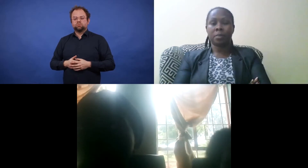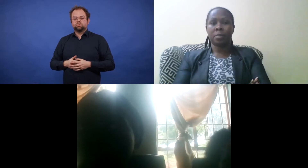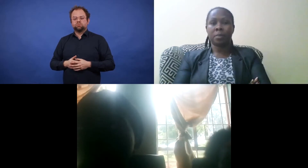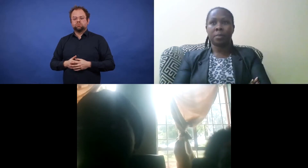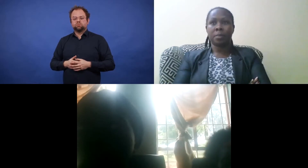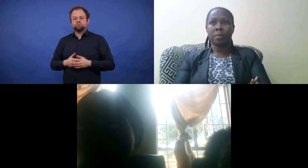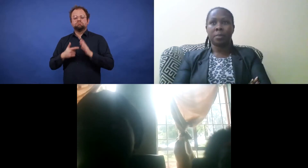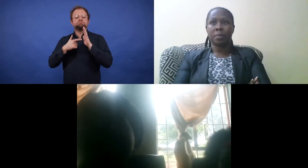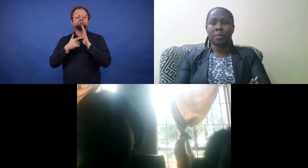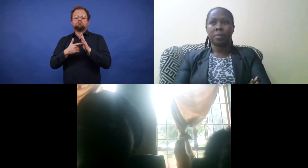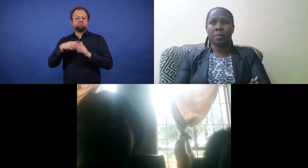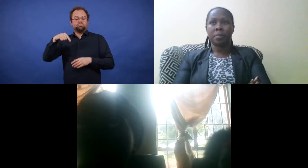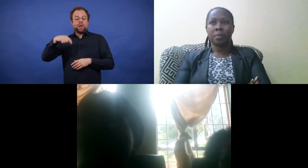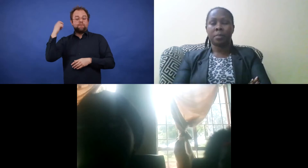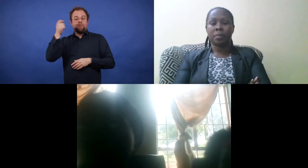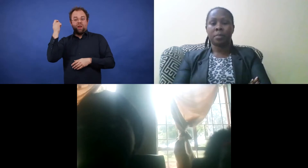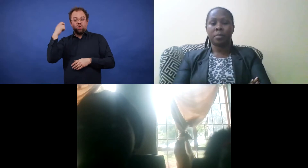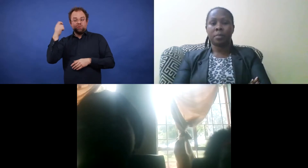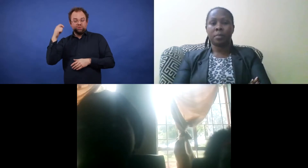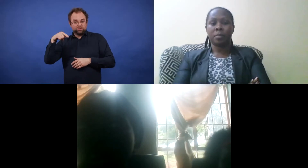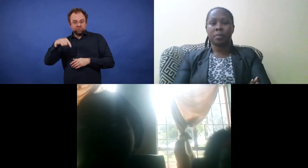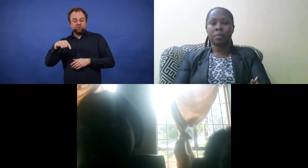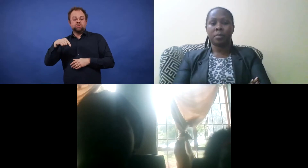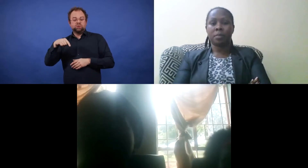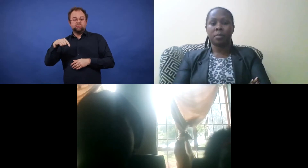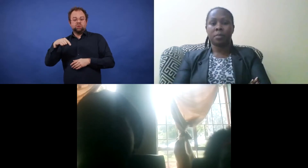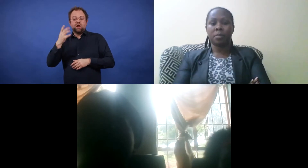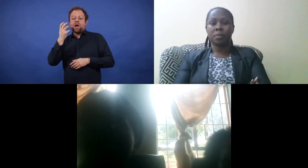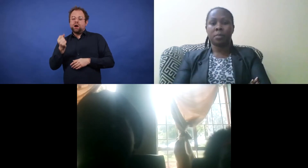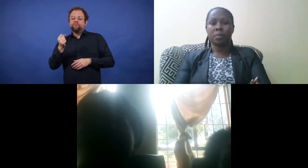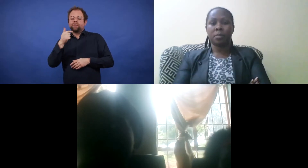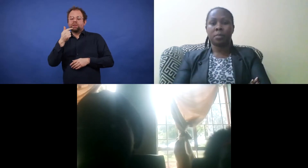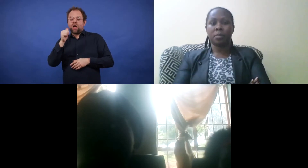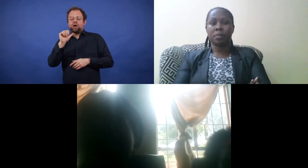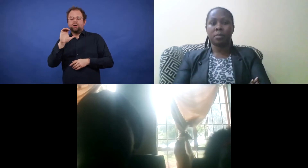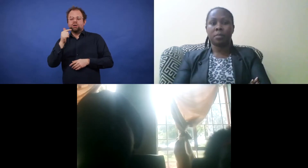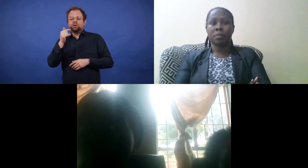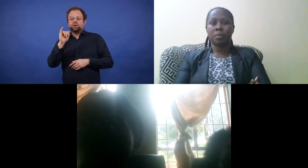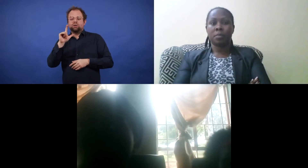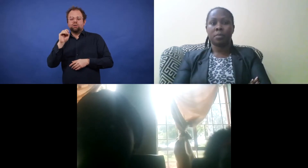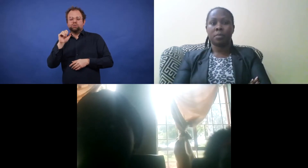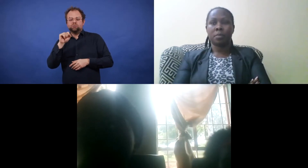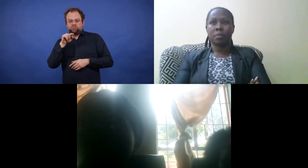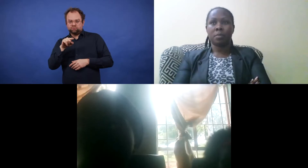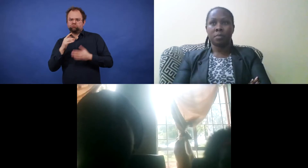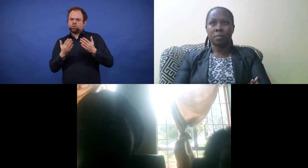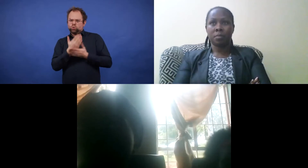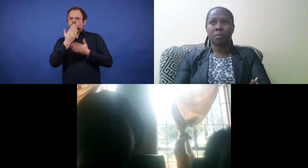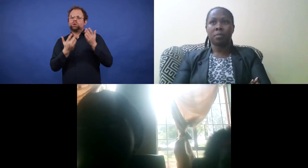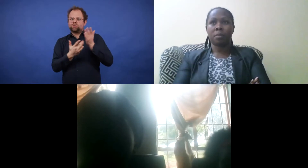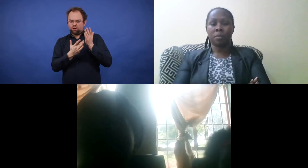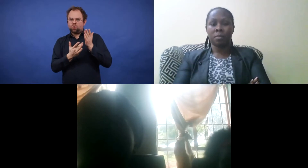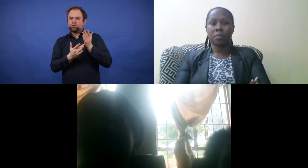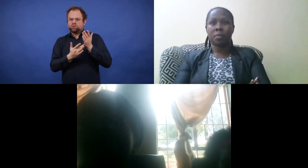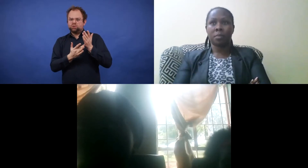authorities, we can be able to feed the government with the kind of new technologies which are good for